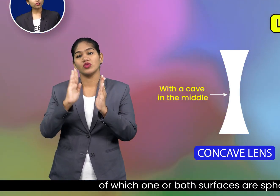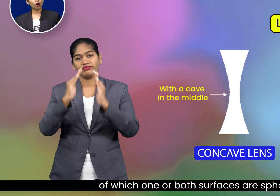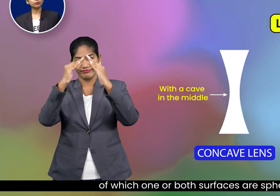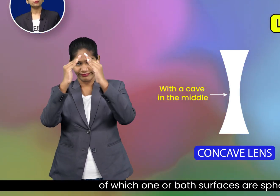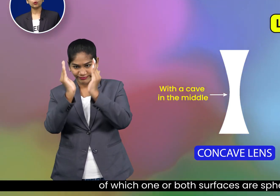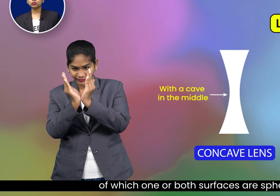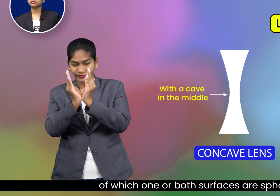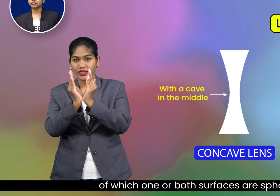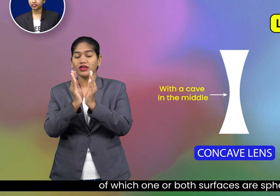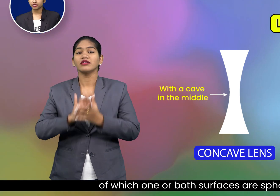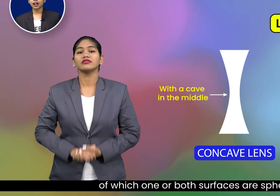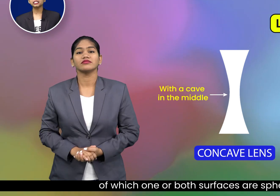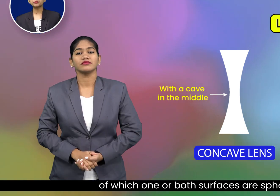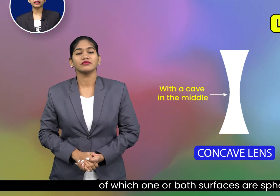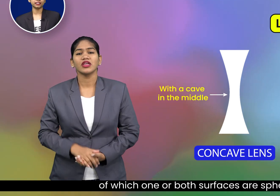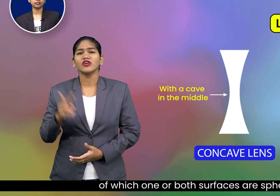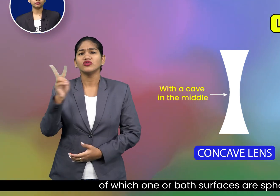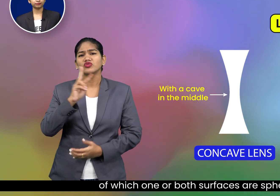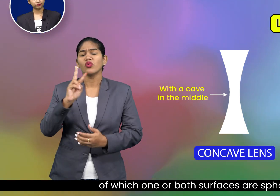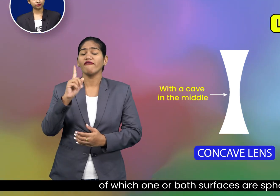or both surfaces are spherical.